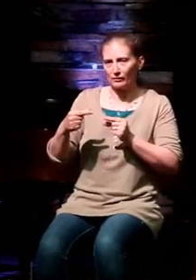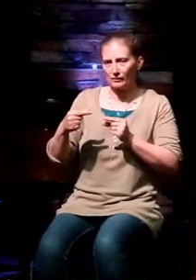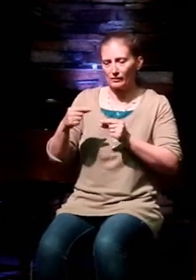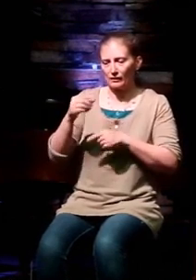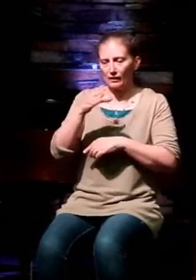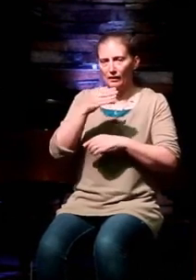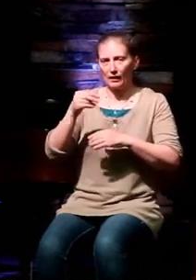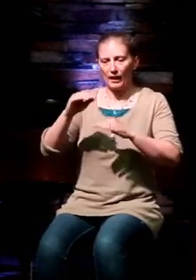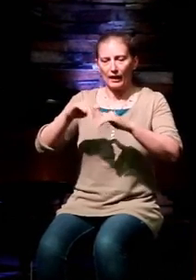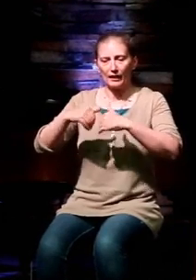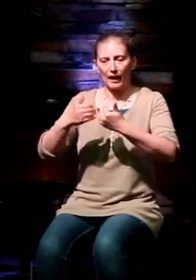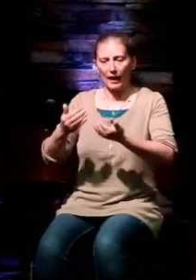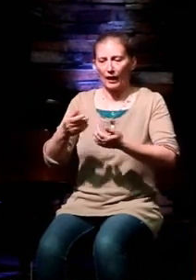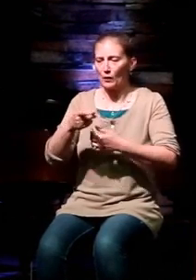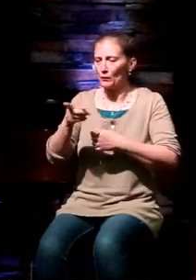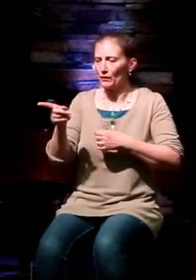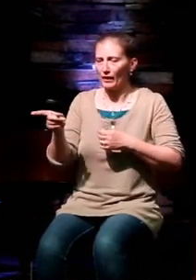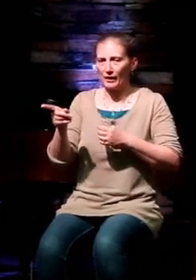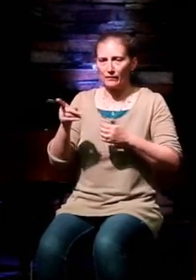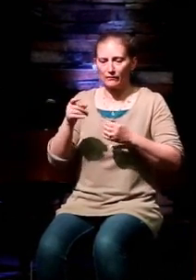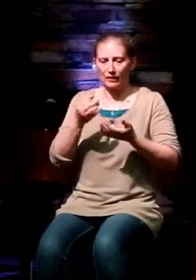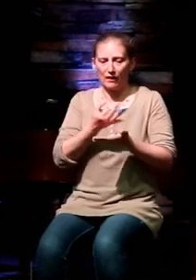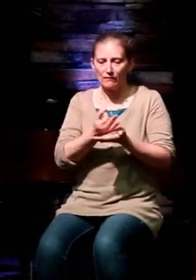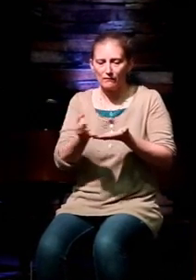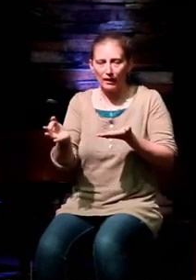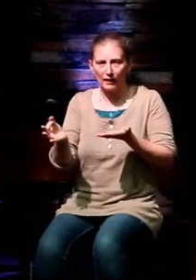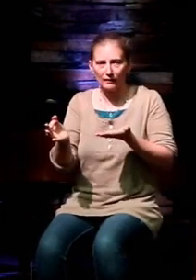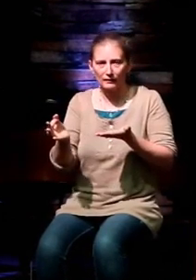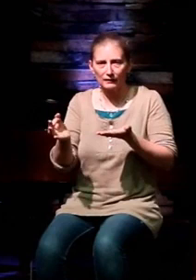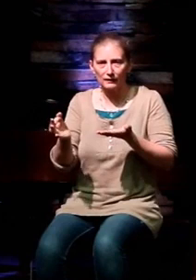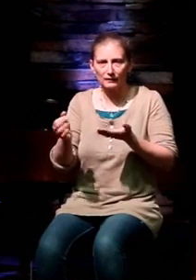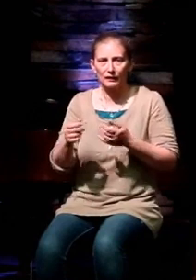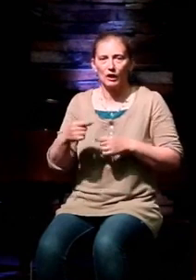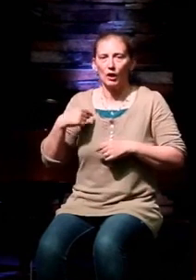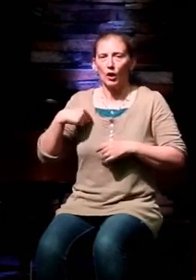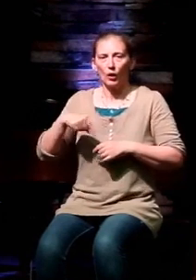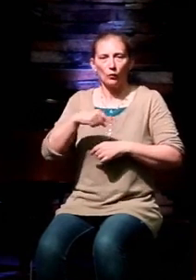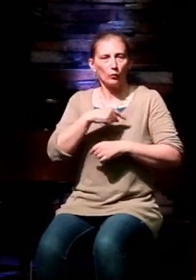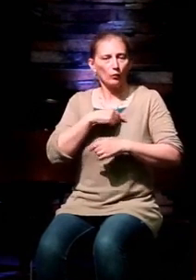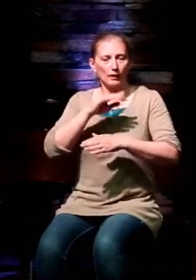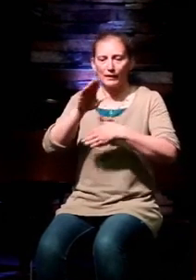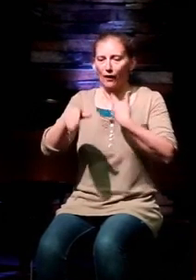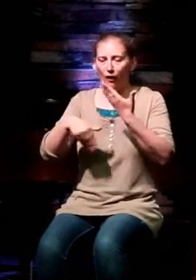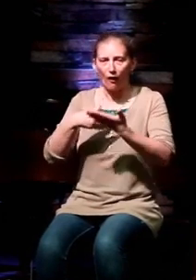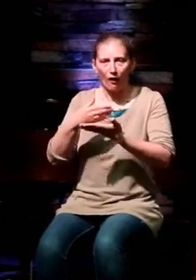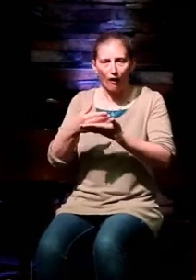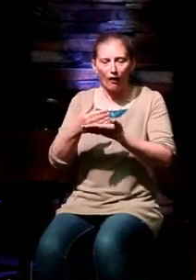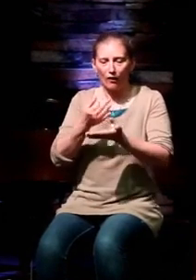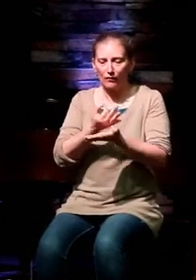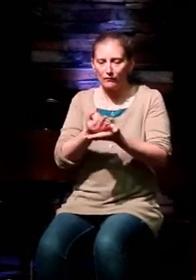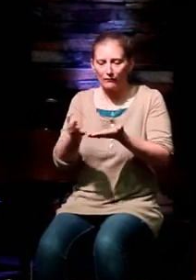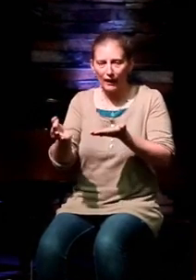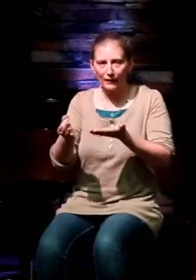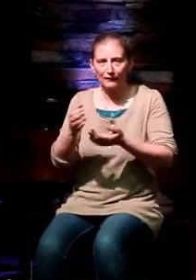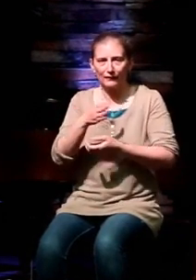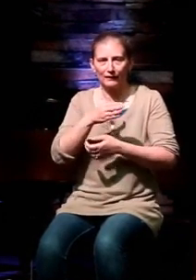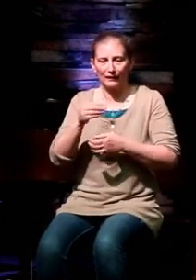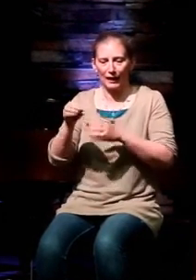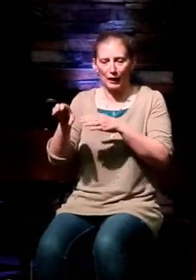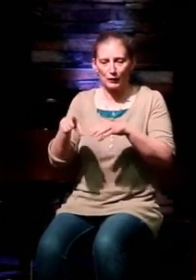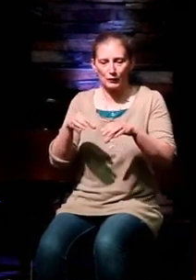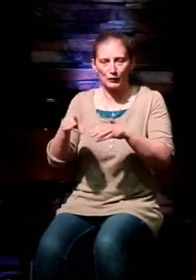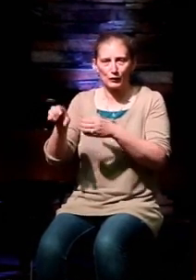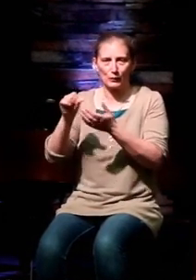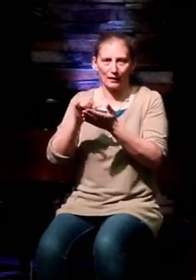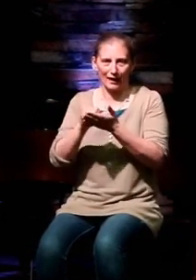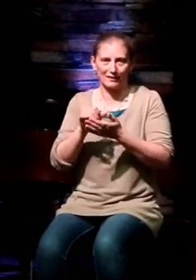Let me tell you, we've all failed. We've all failed in our struggle, and we're all in good company because even the Apostle Paul